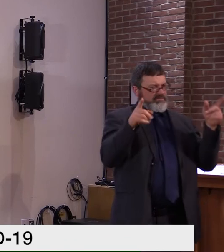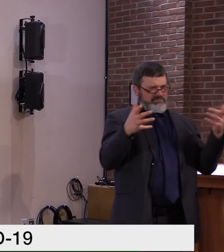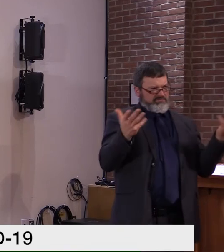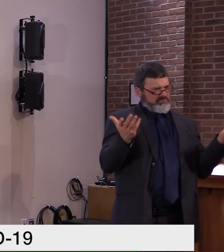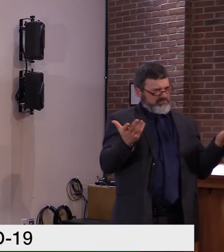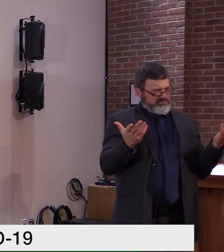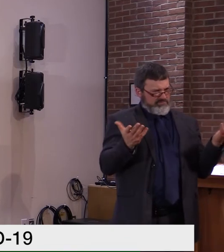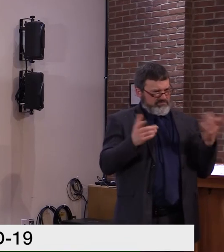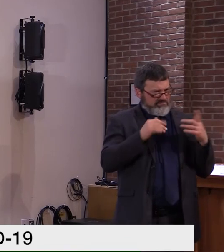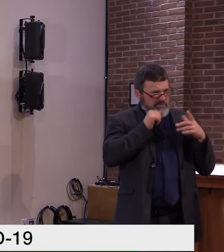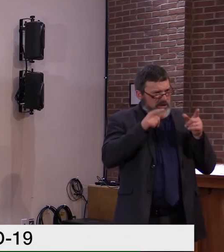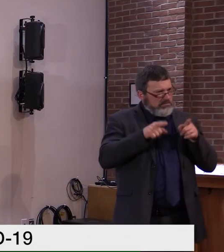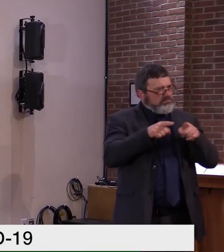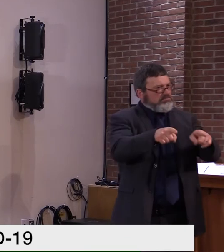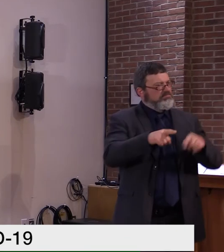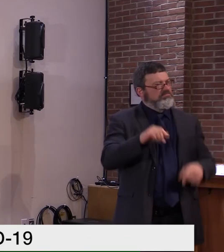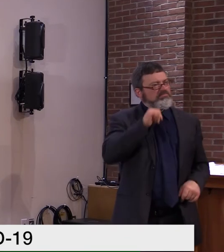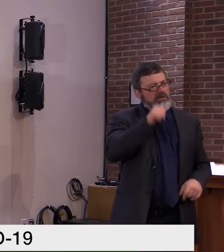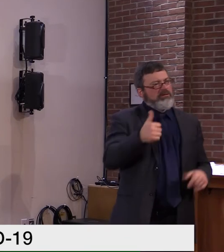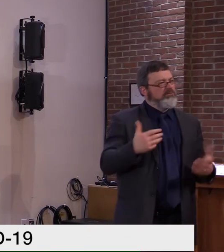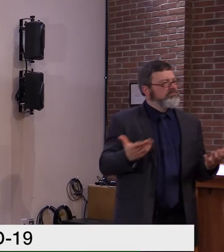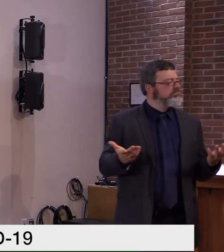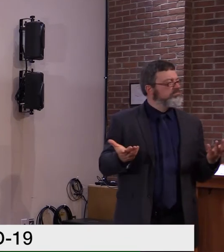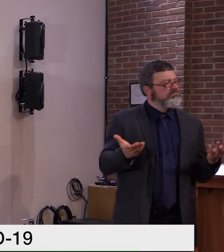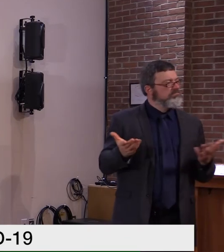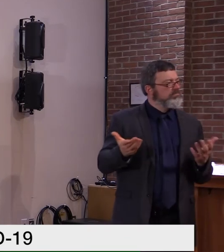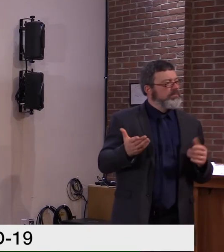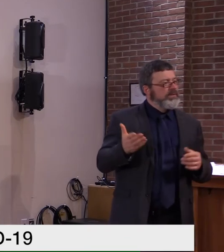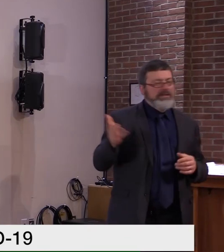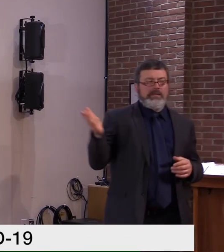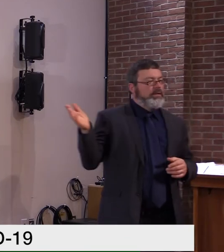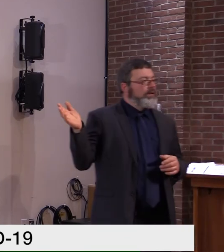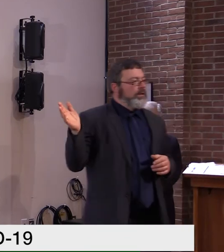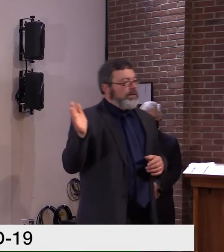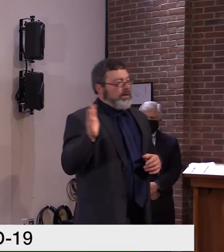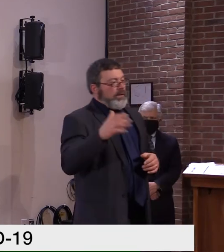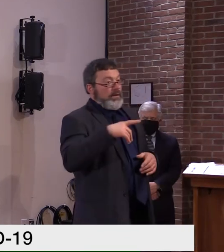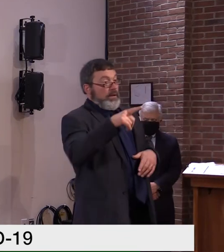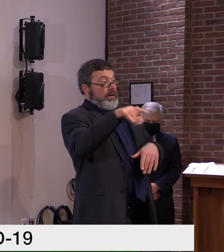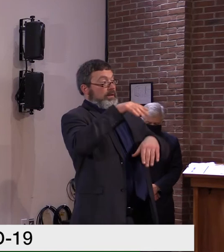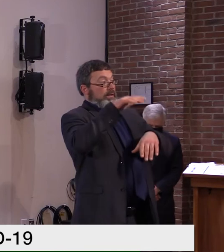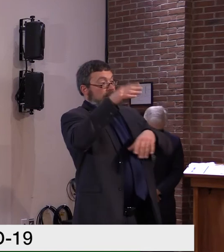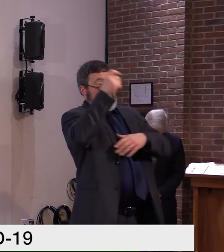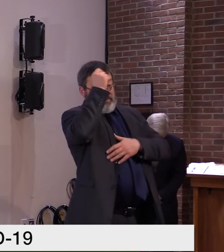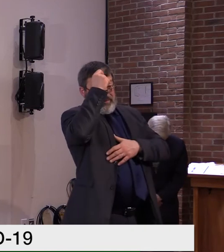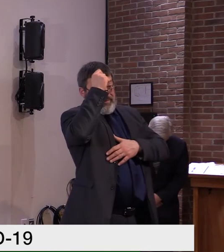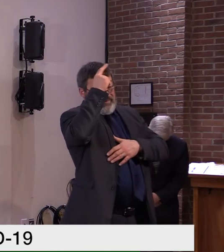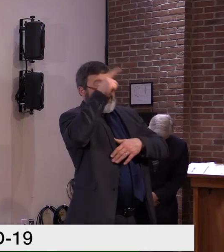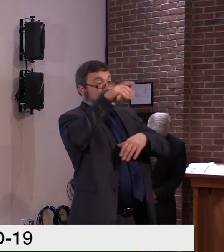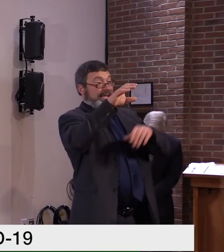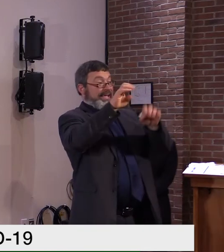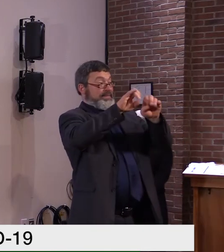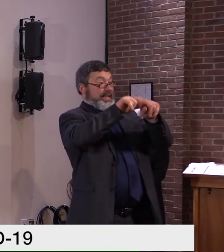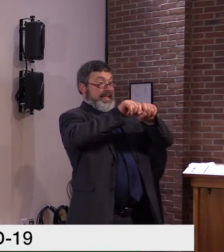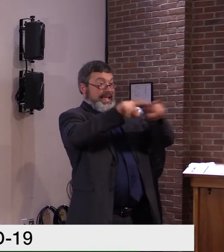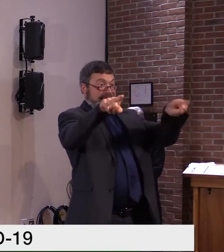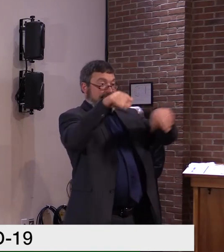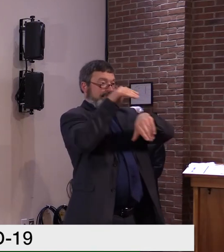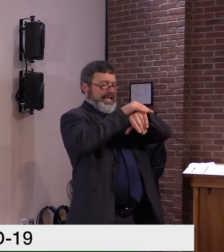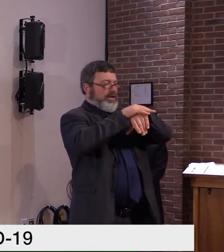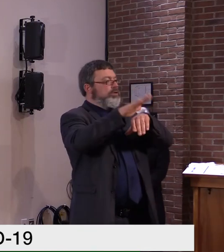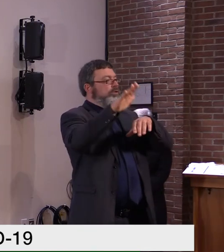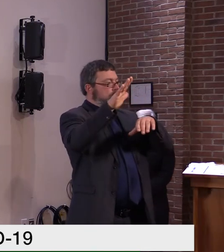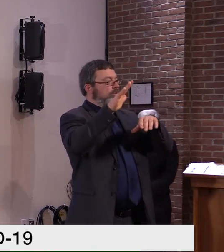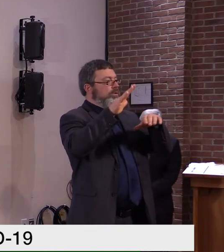of the knowledge was present at the time that the first email went out either. The goal of the first email was to let people know they weren't going to get a